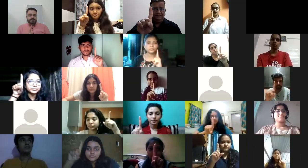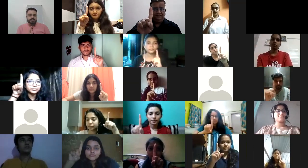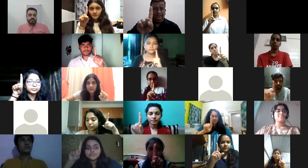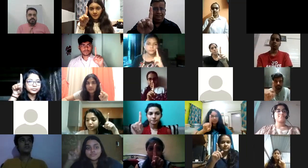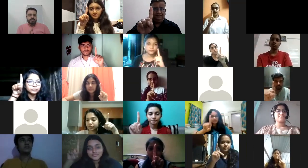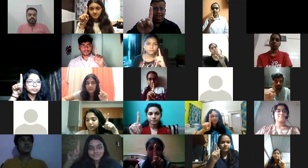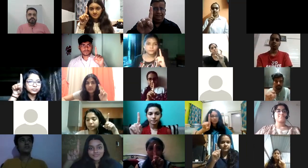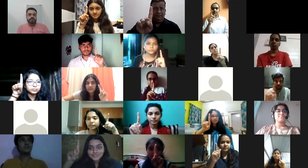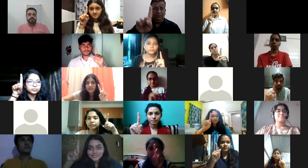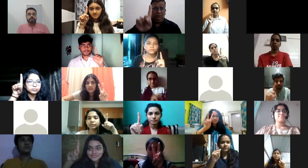2,